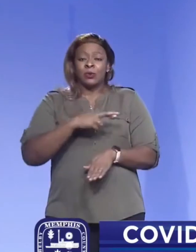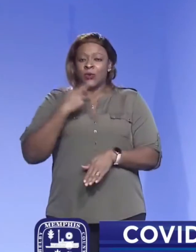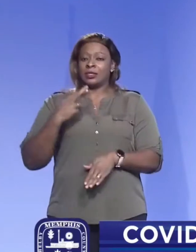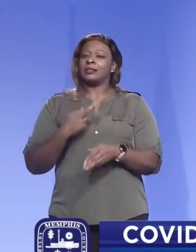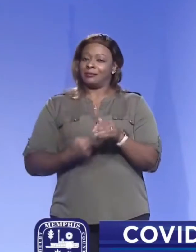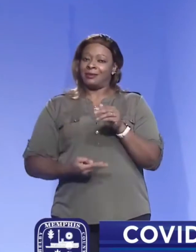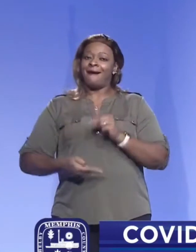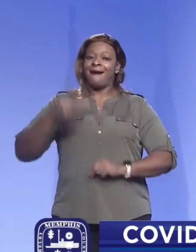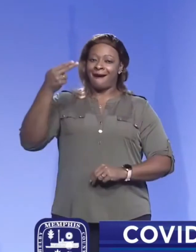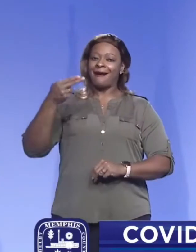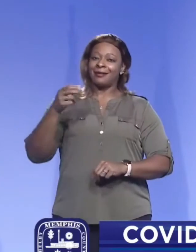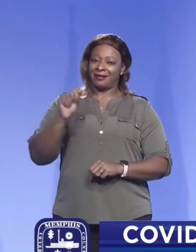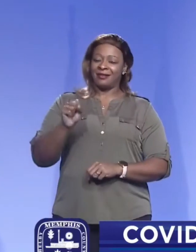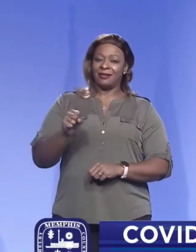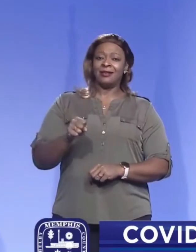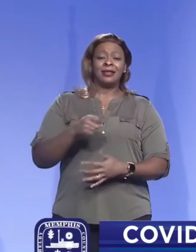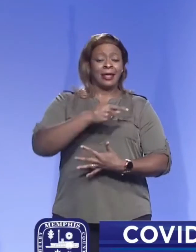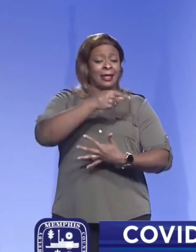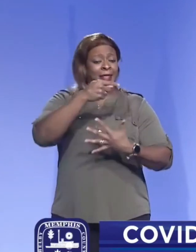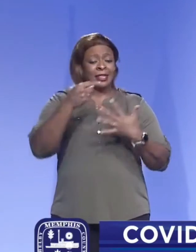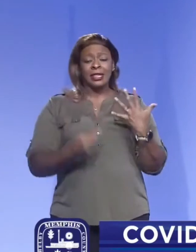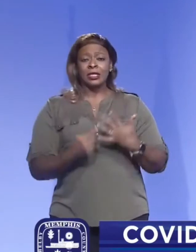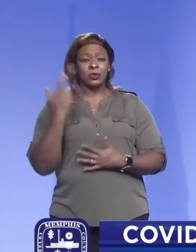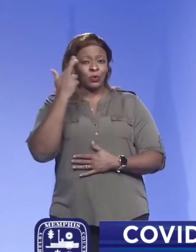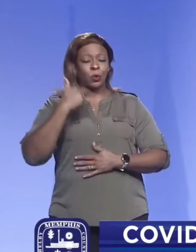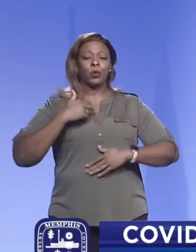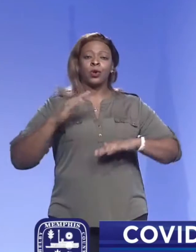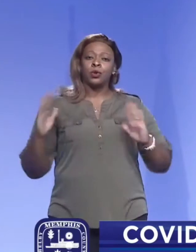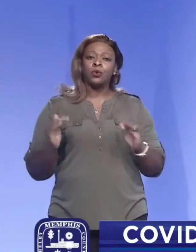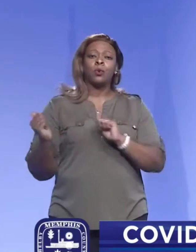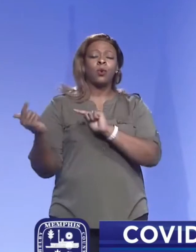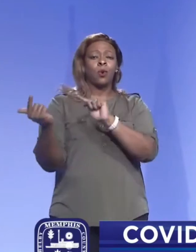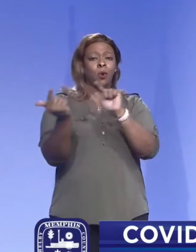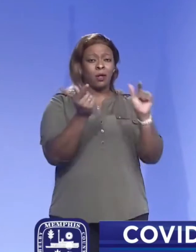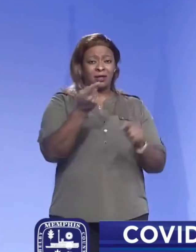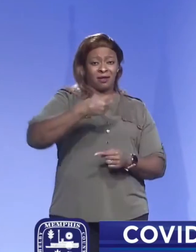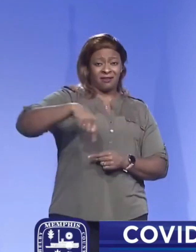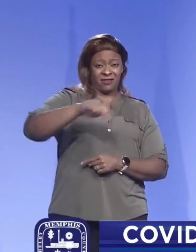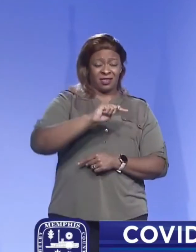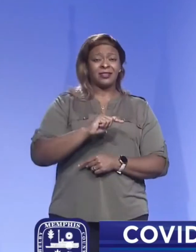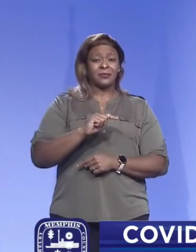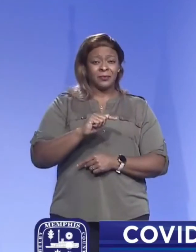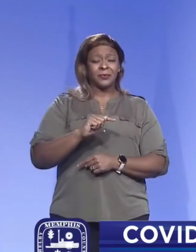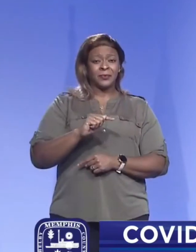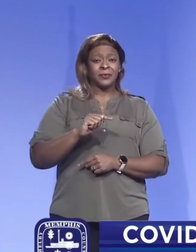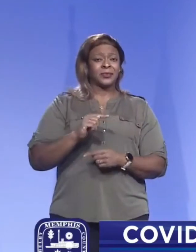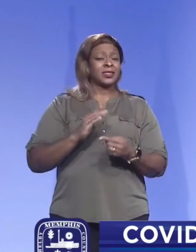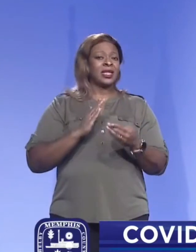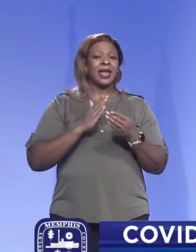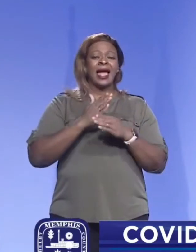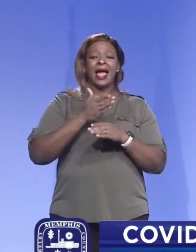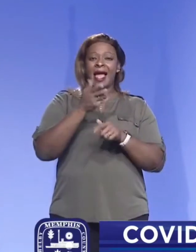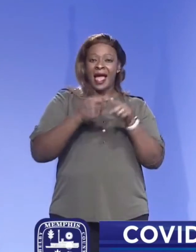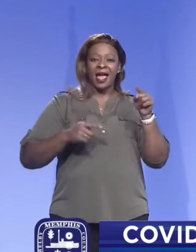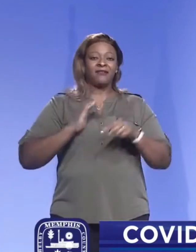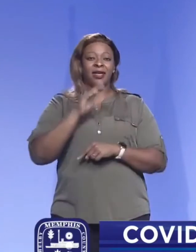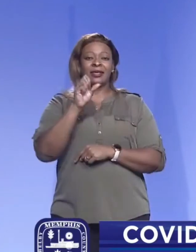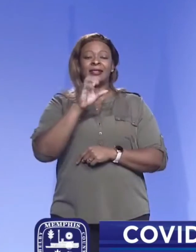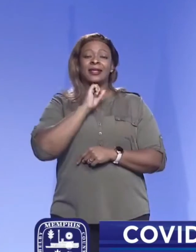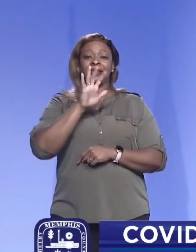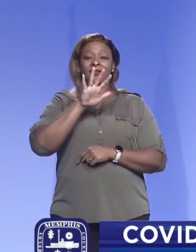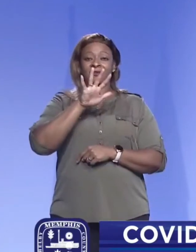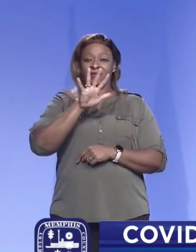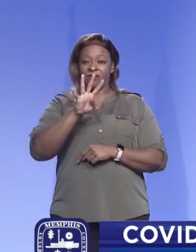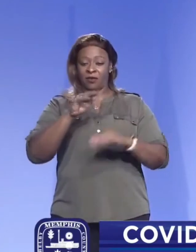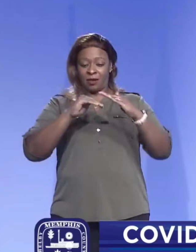greater. So for all these reasons, we would encourage all of us, with over half of our cases being less than 54